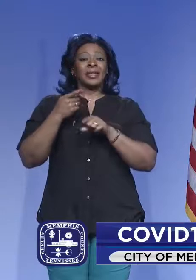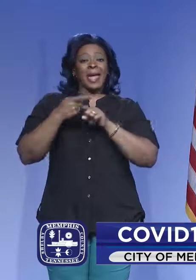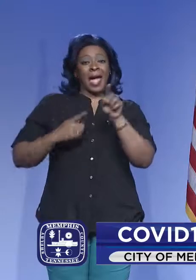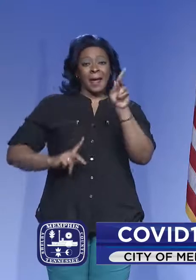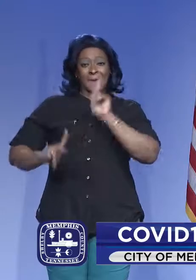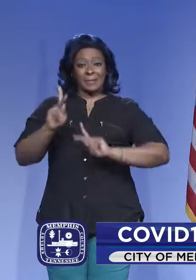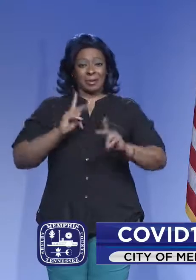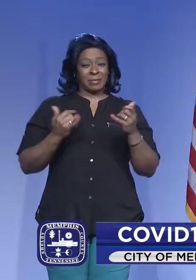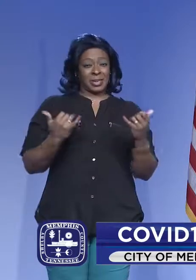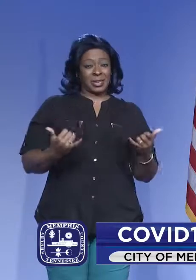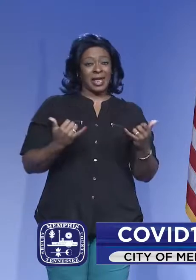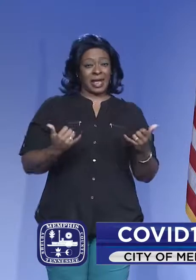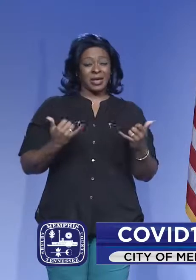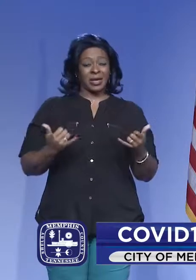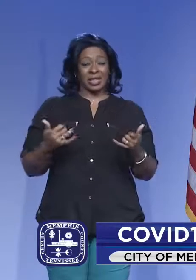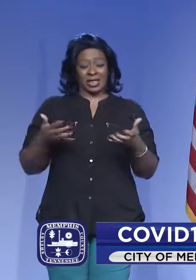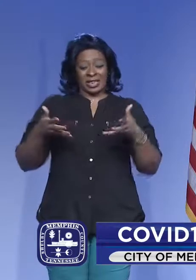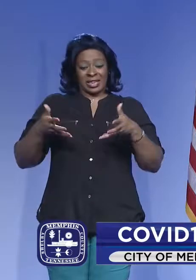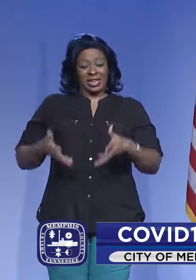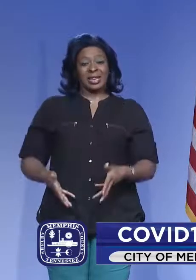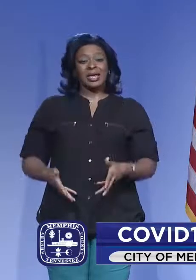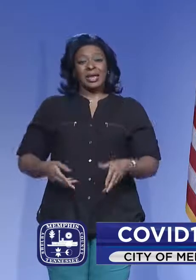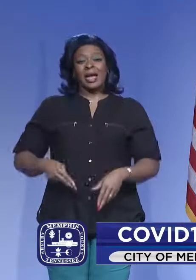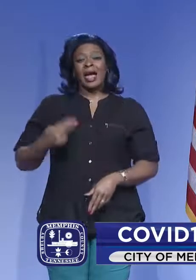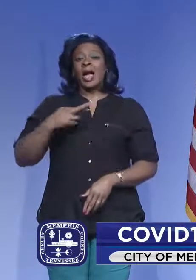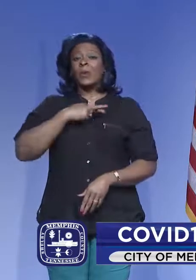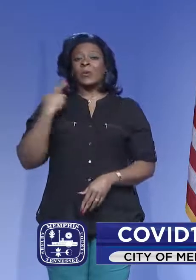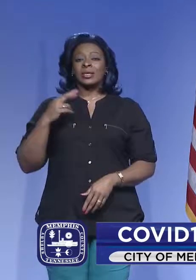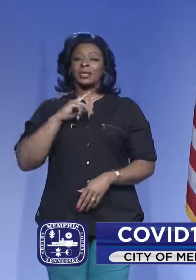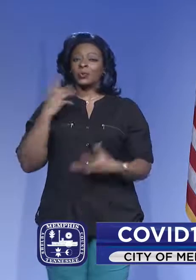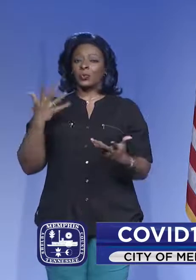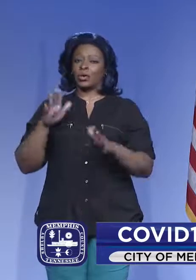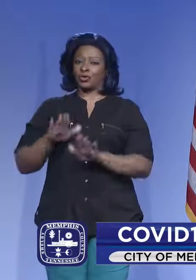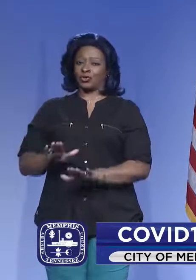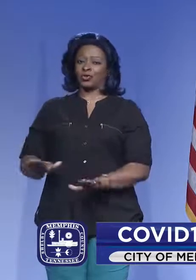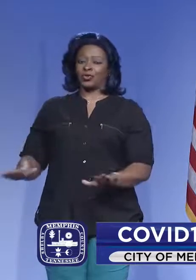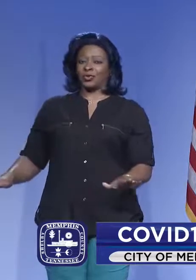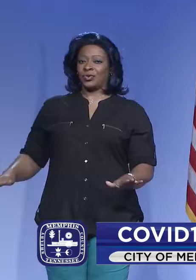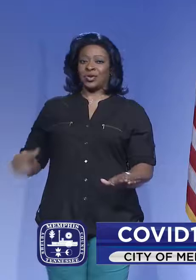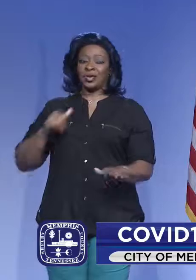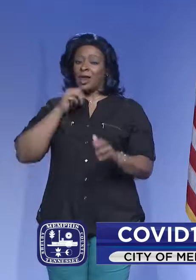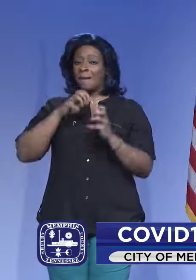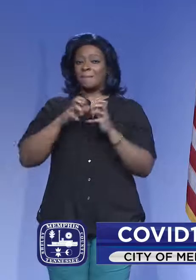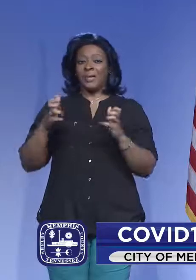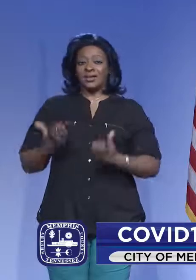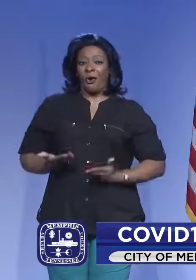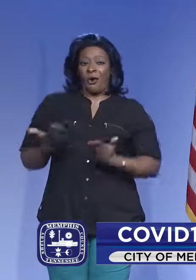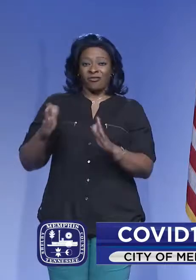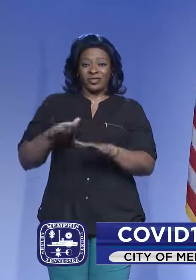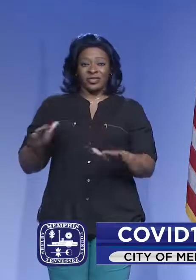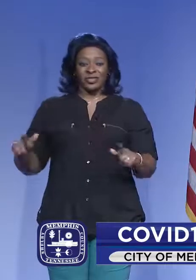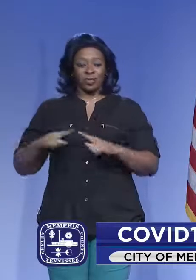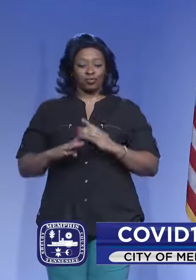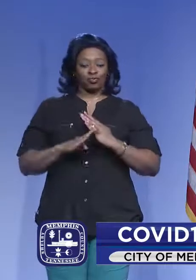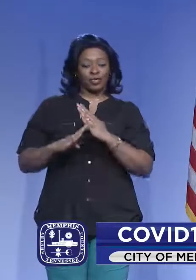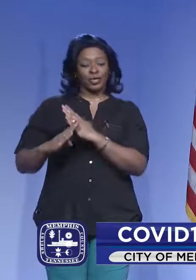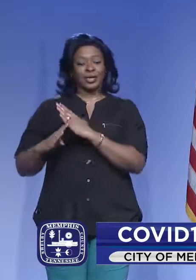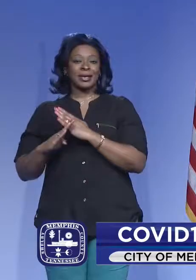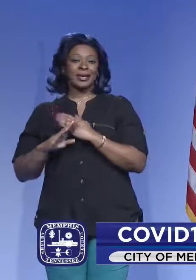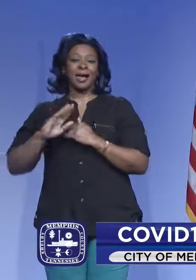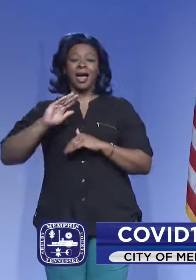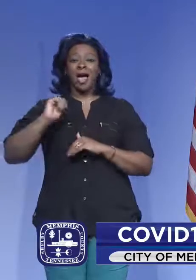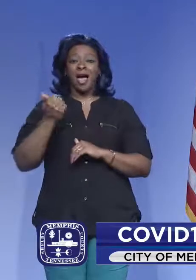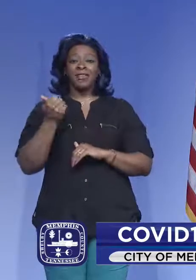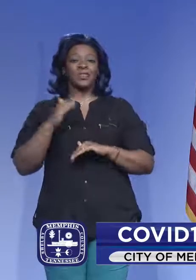people now who are remaining to be susceptible are children. We haven't had much to offer them as a way of protecting them other than